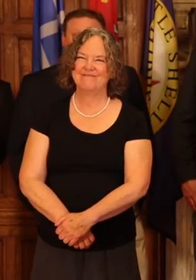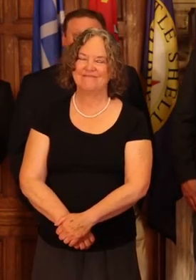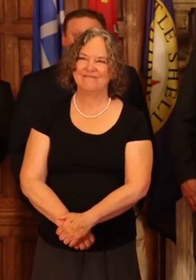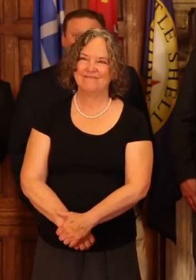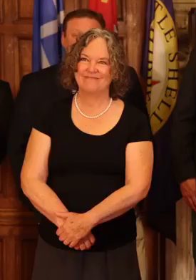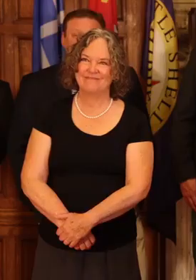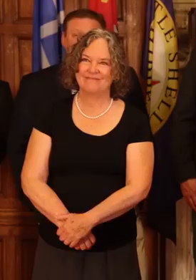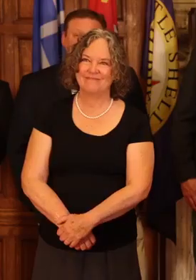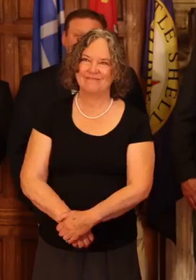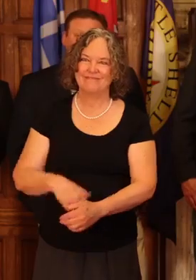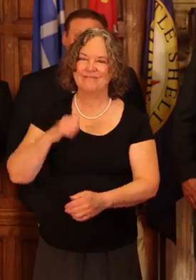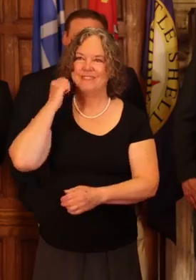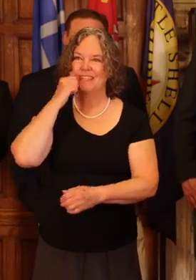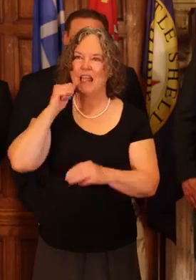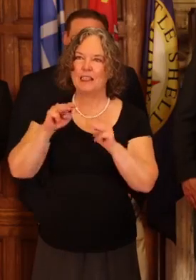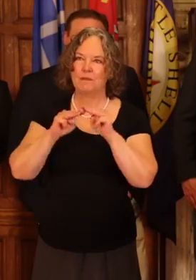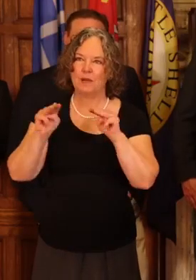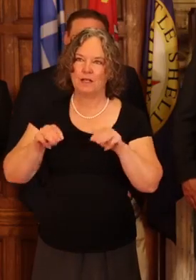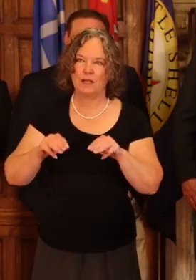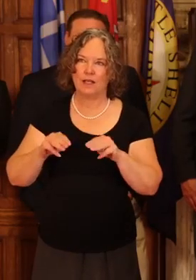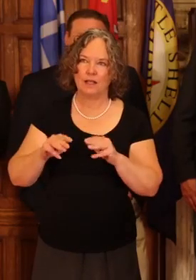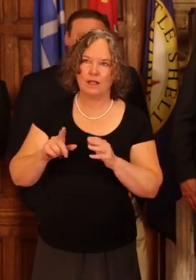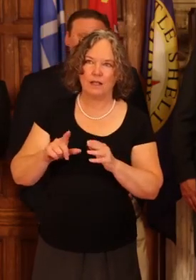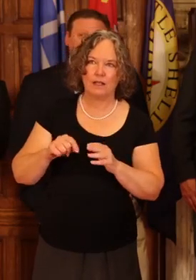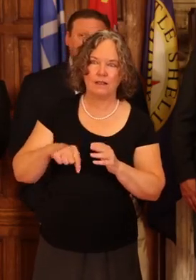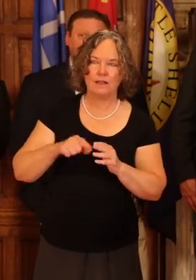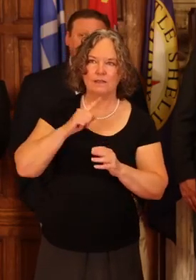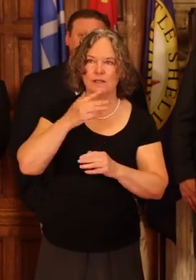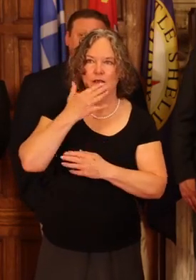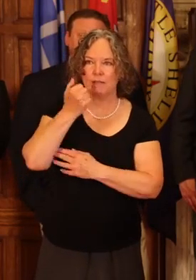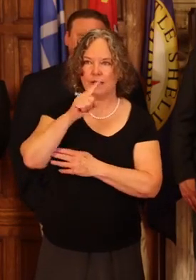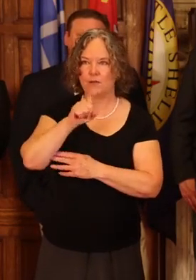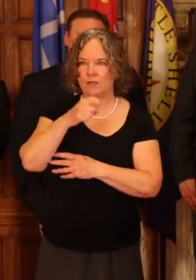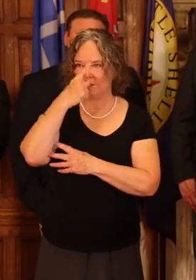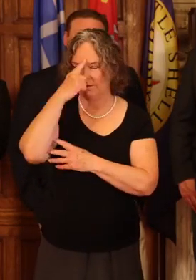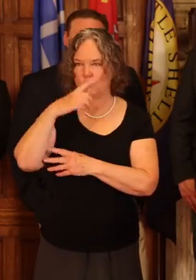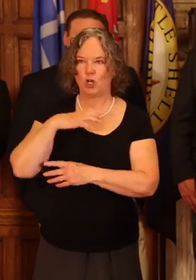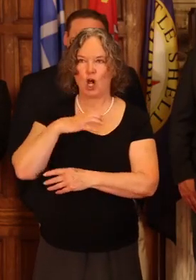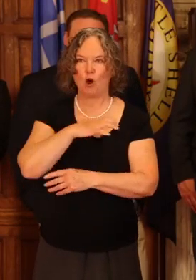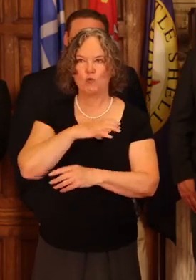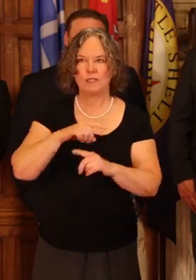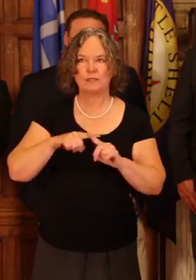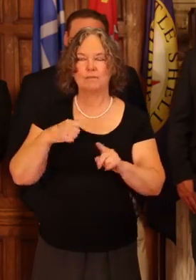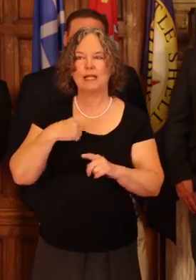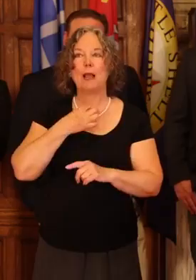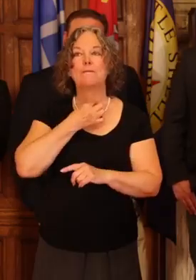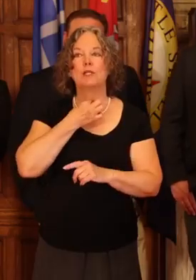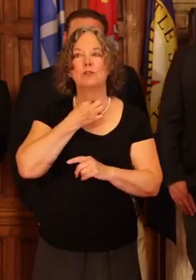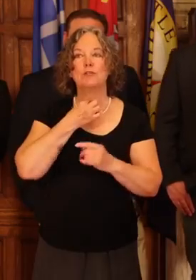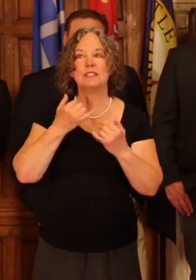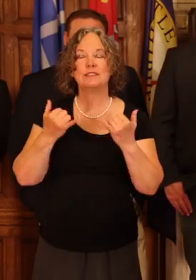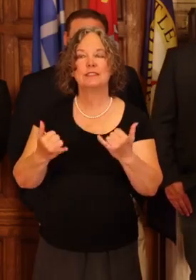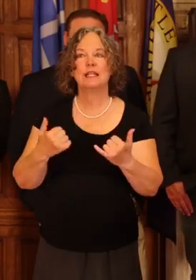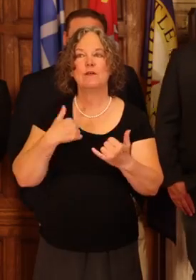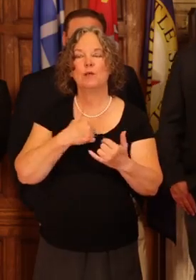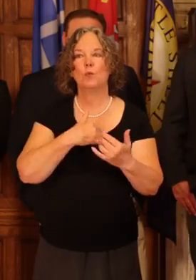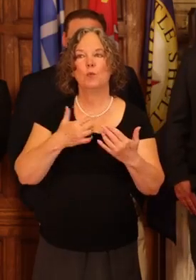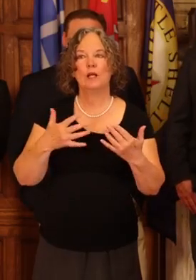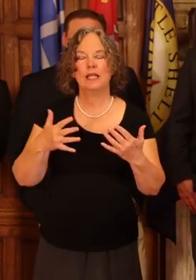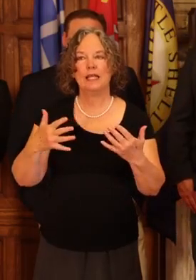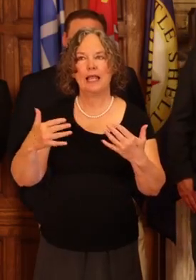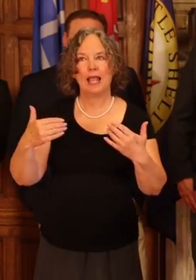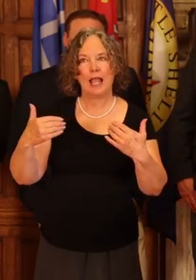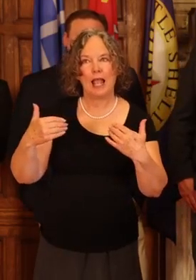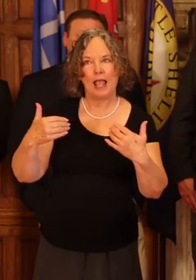With the field one, this is a better question for Roberts, but I'm curious, now that we have ARPA